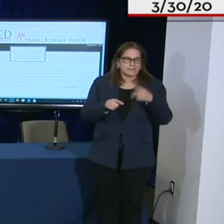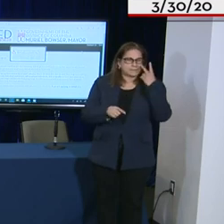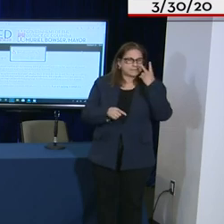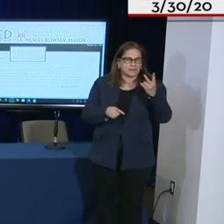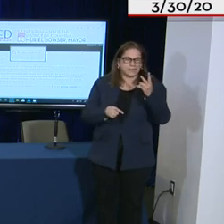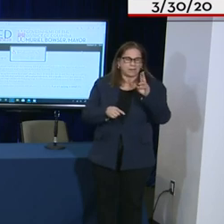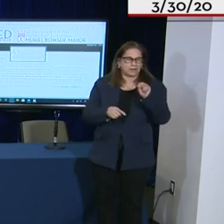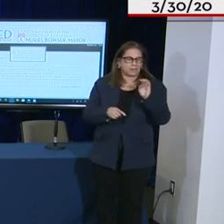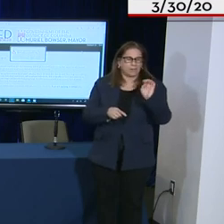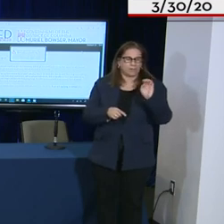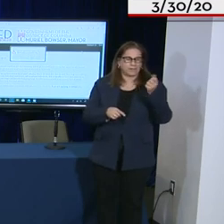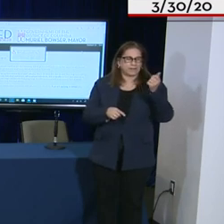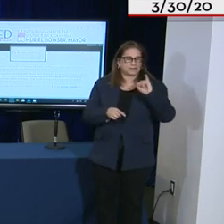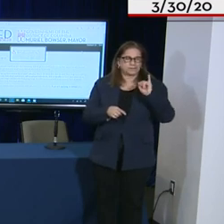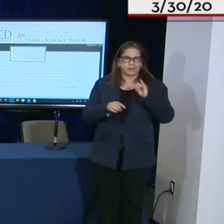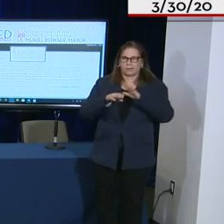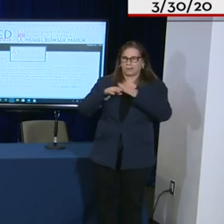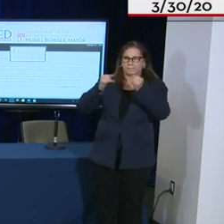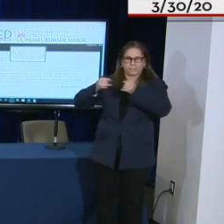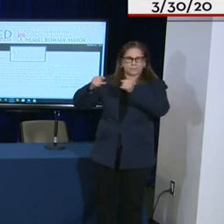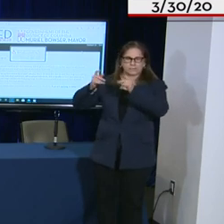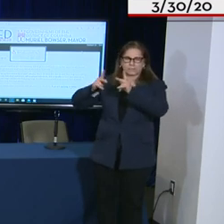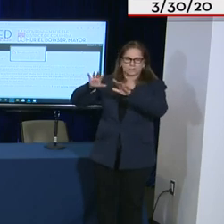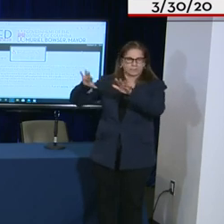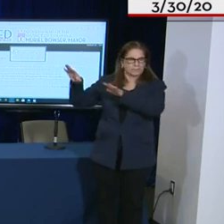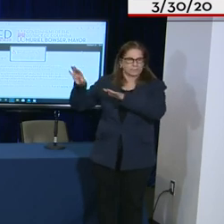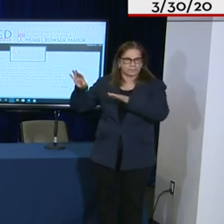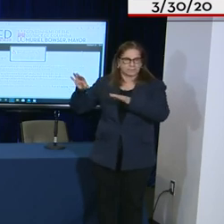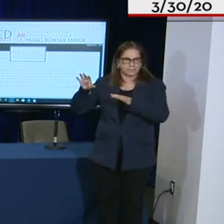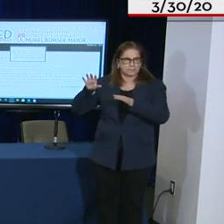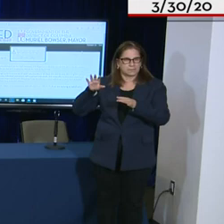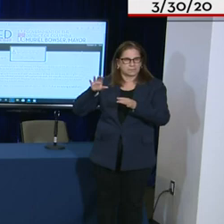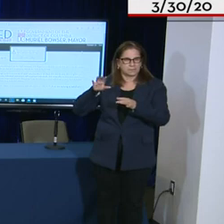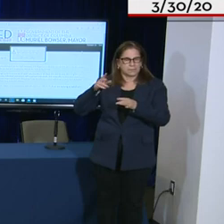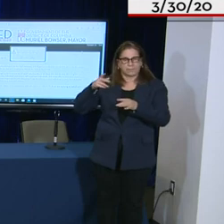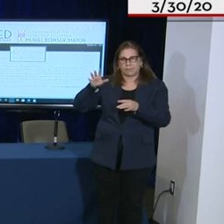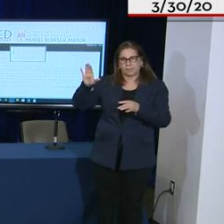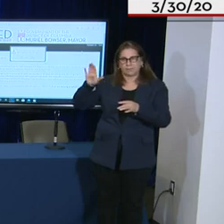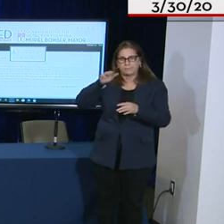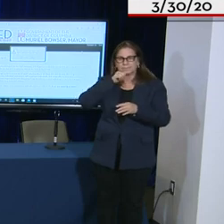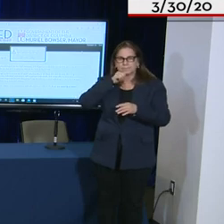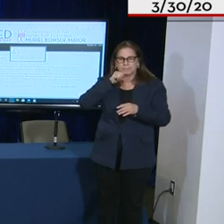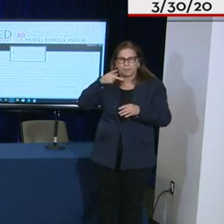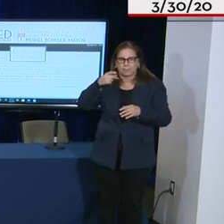The ESSP portal will help an employer determine